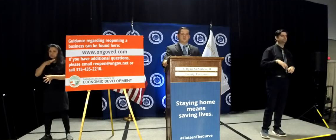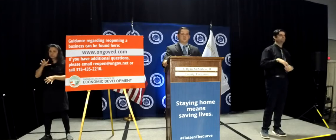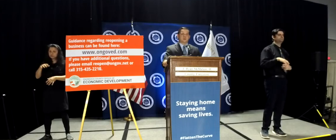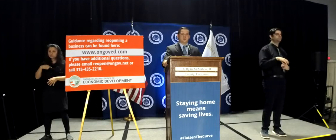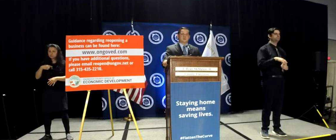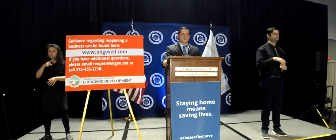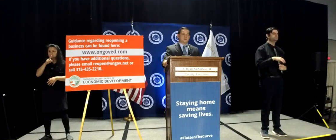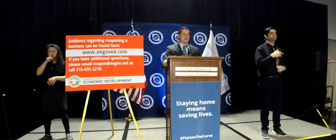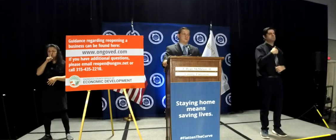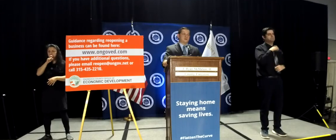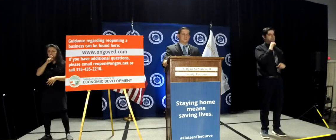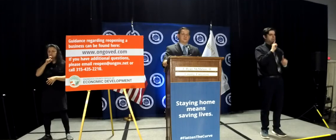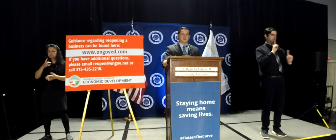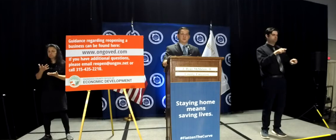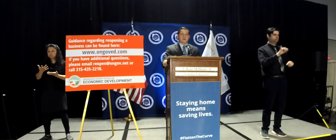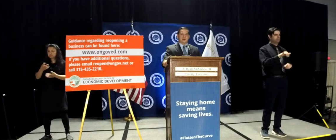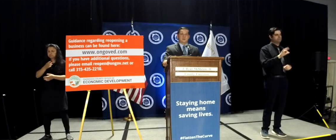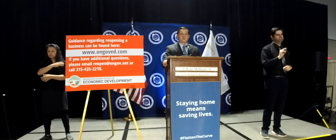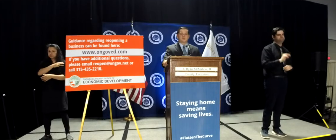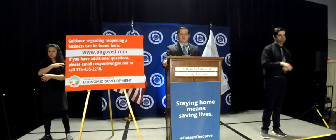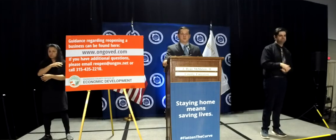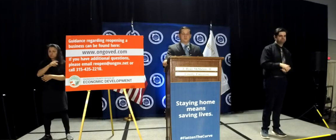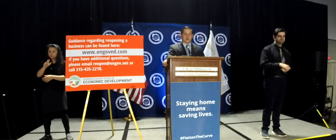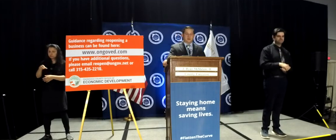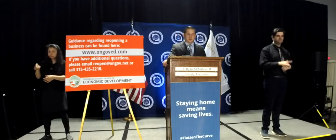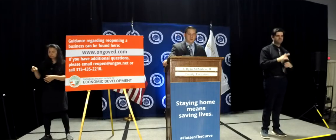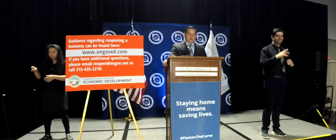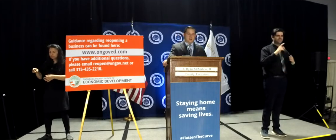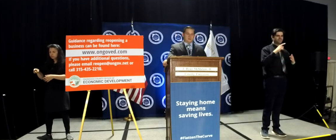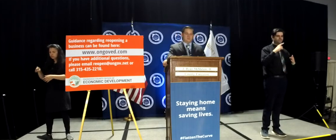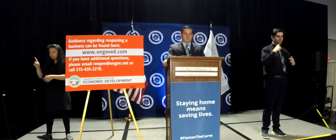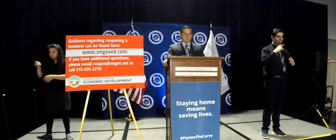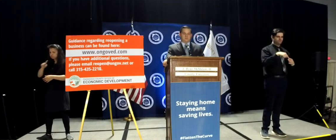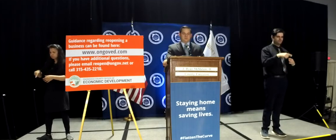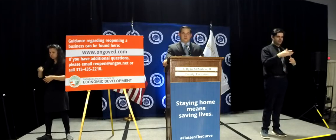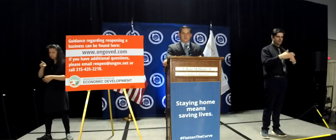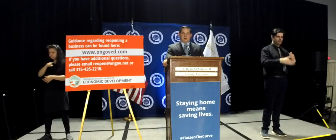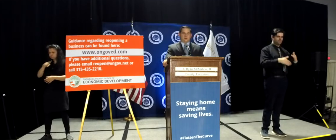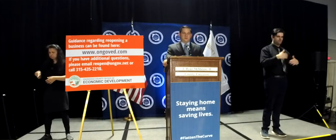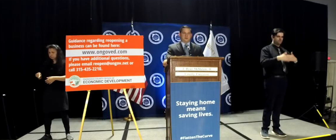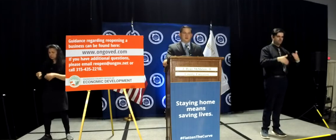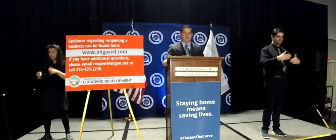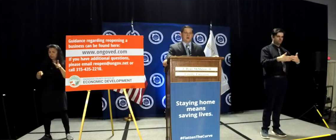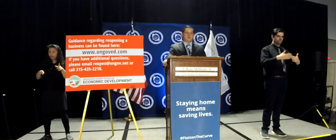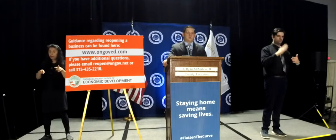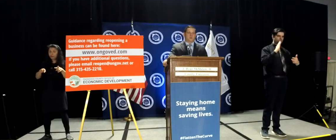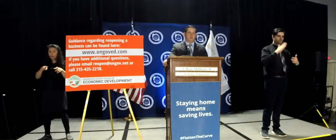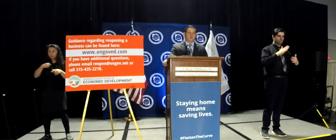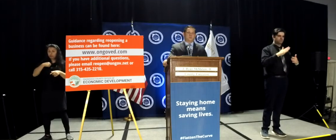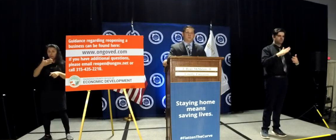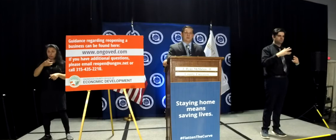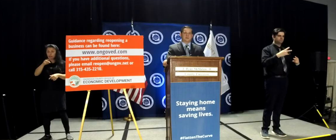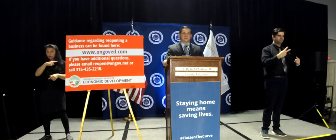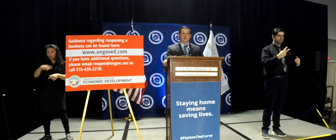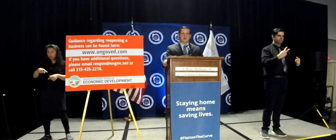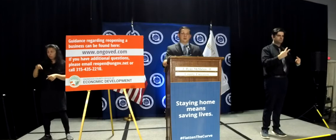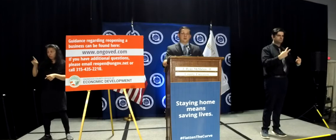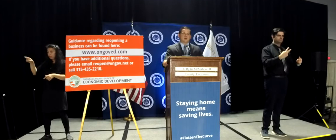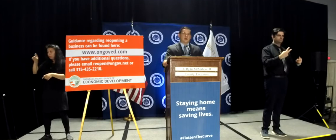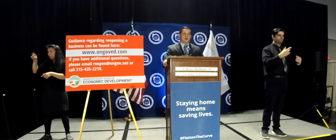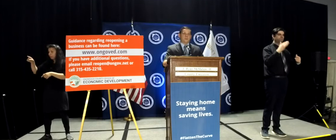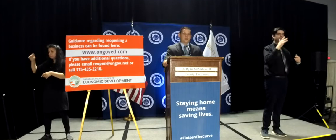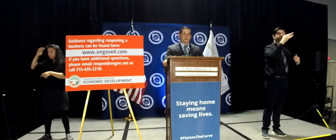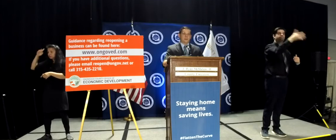the governor, the president, myself, and others on the decisions we've made. I've always said our team will pivot when